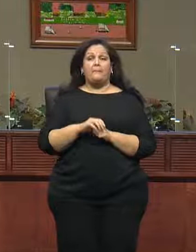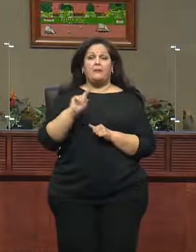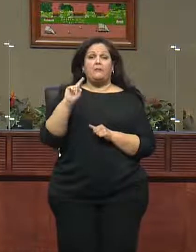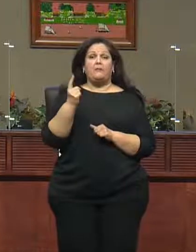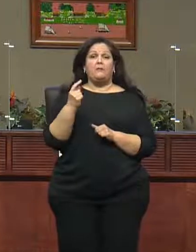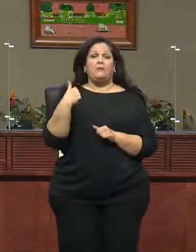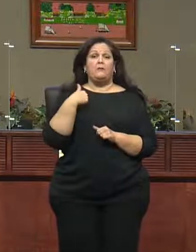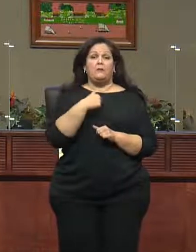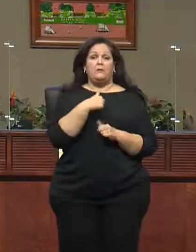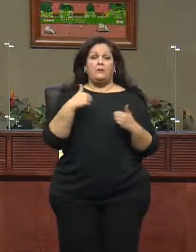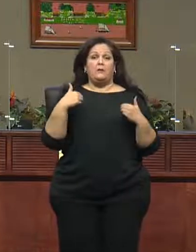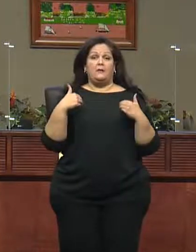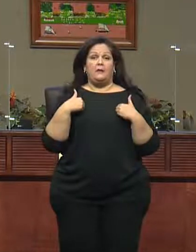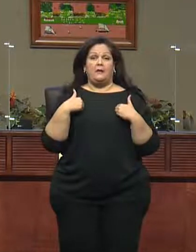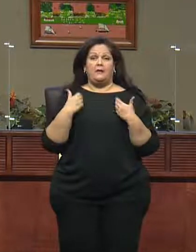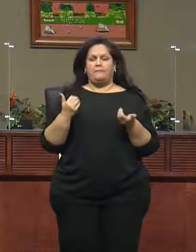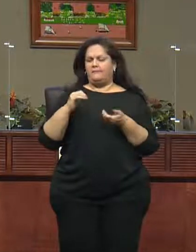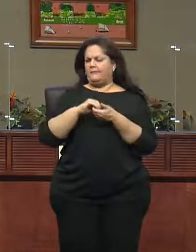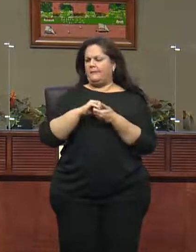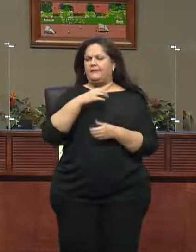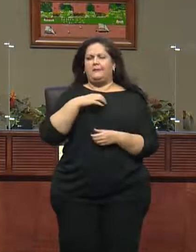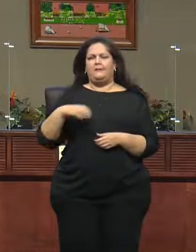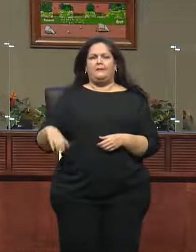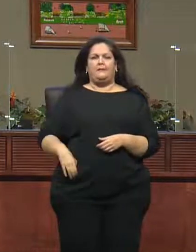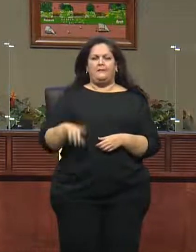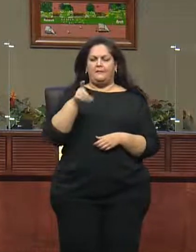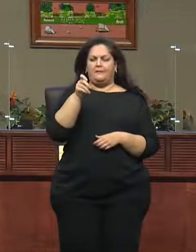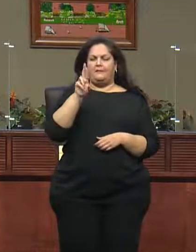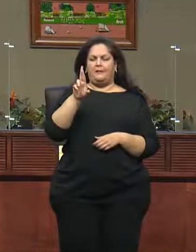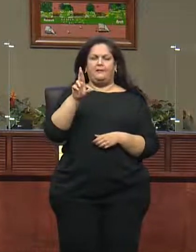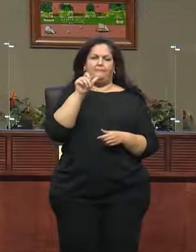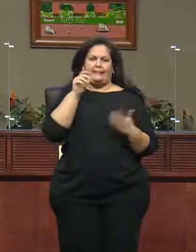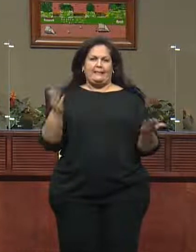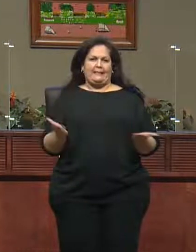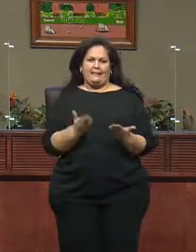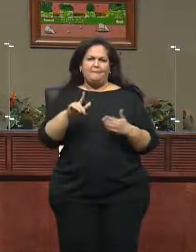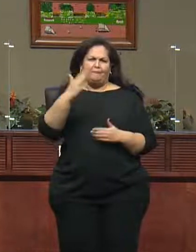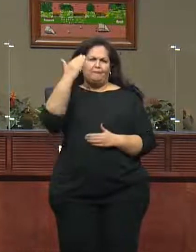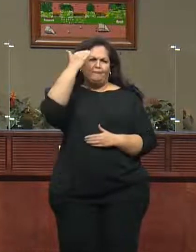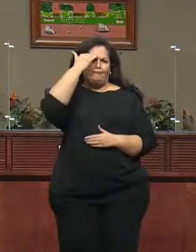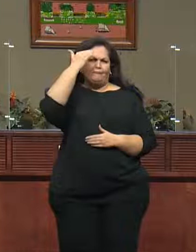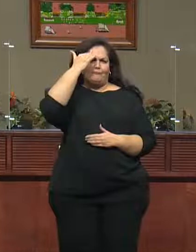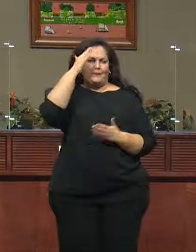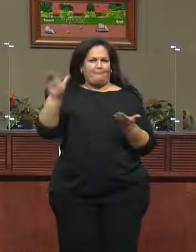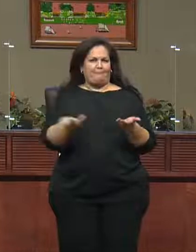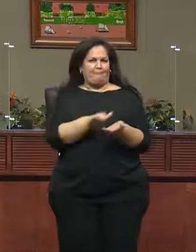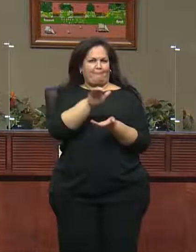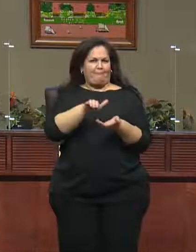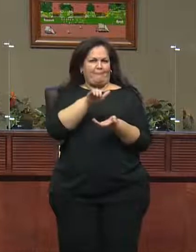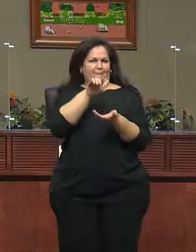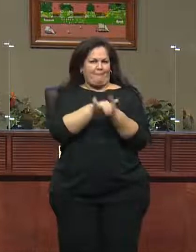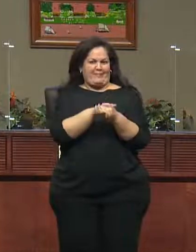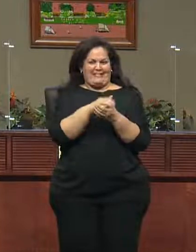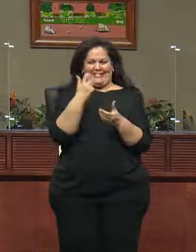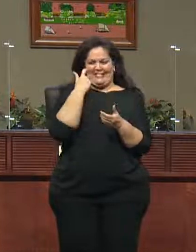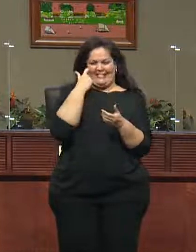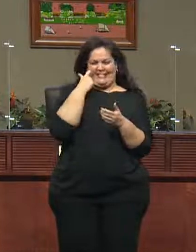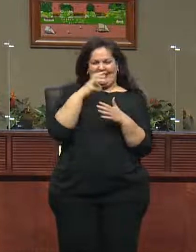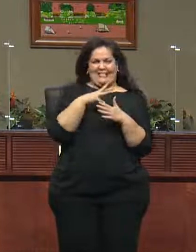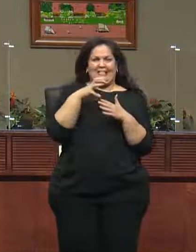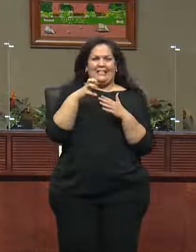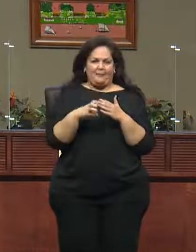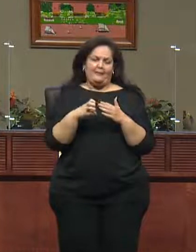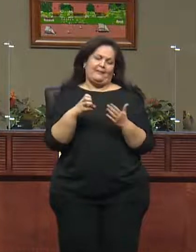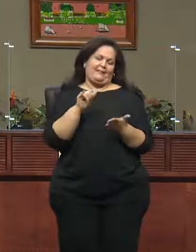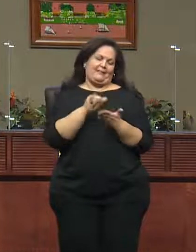partner, Mayor Buddy Dyer, couldn't be here. Of course, you all know that Mayor Dyer got married over the weekend, so that is why he could